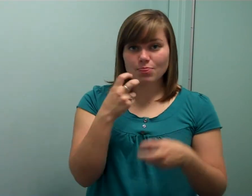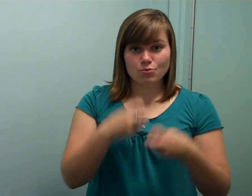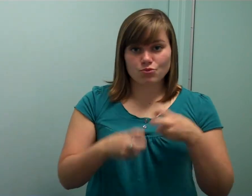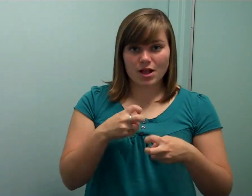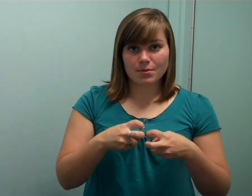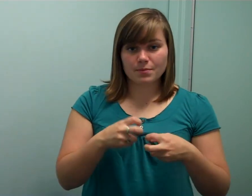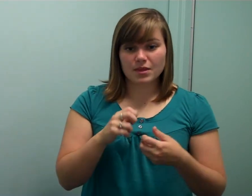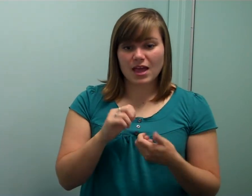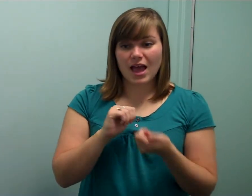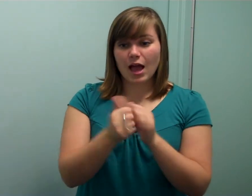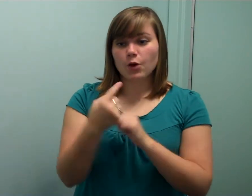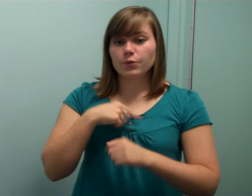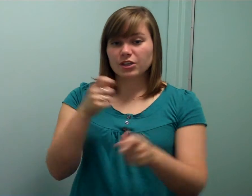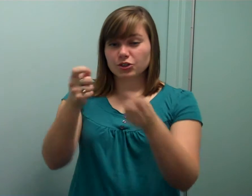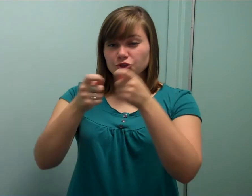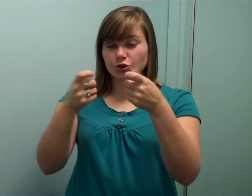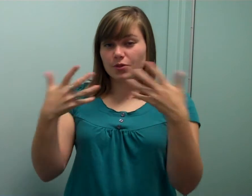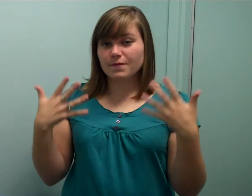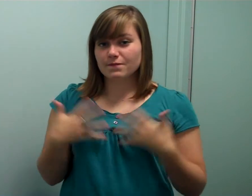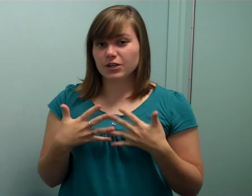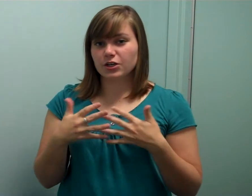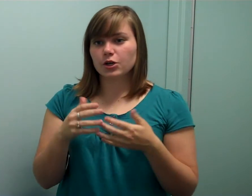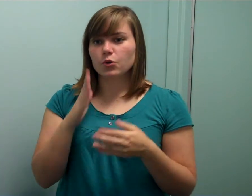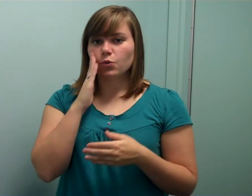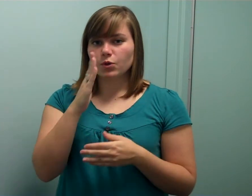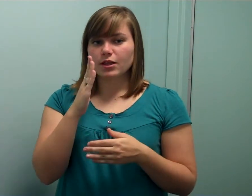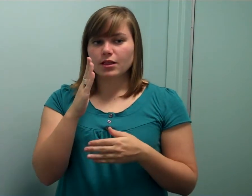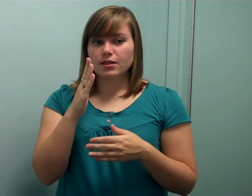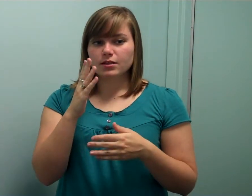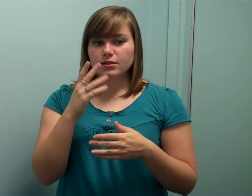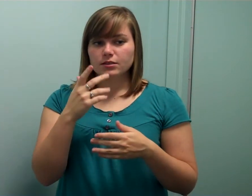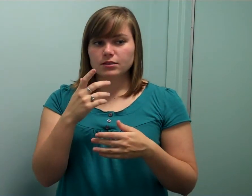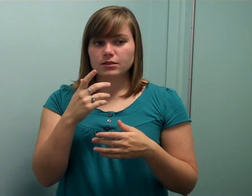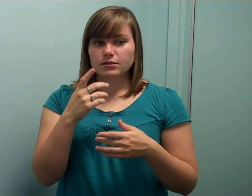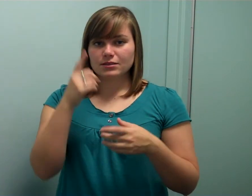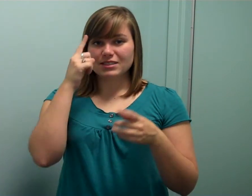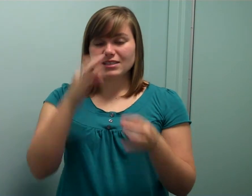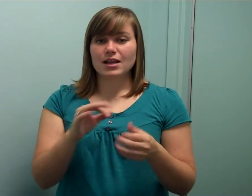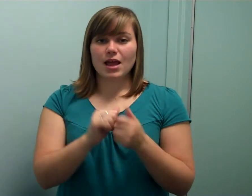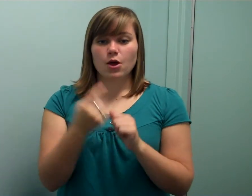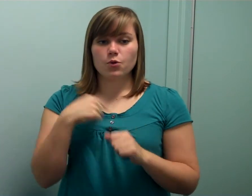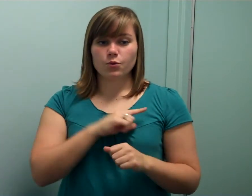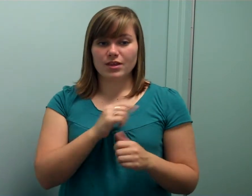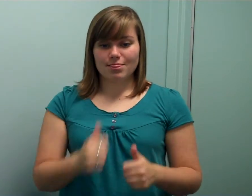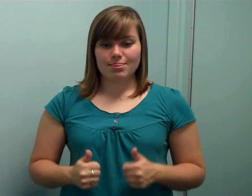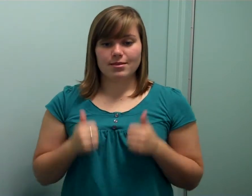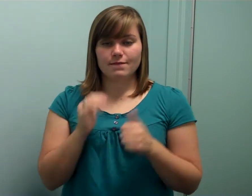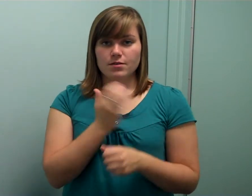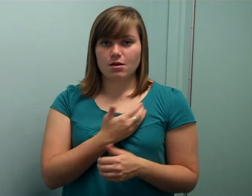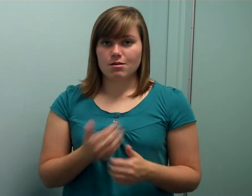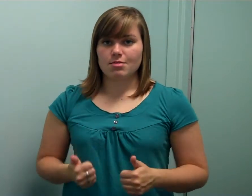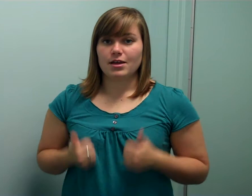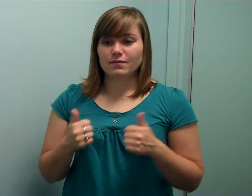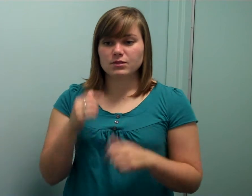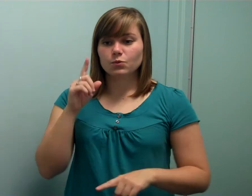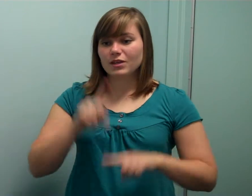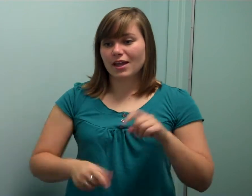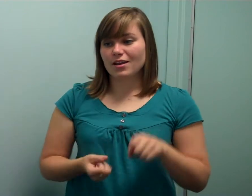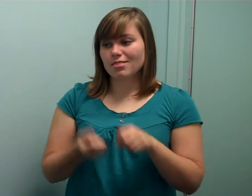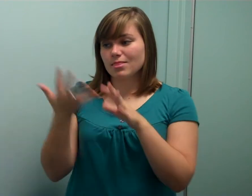with the fear is what determines how we live our lives. Although we can't eliminate fear, we can view it differently